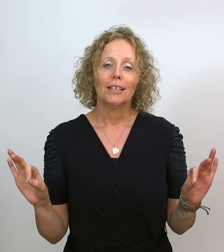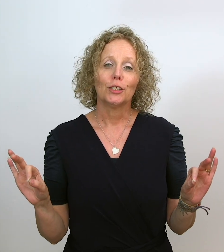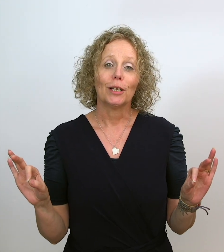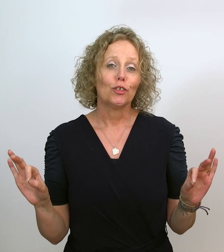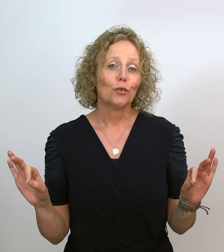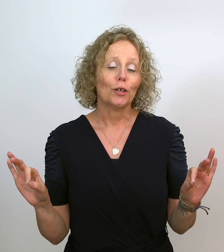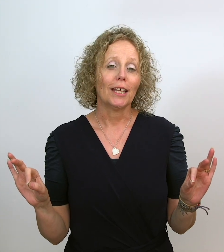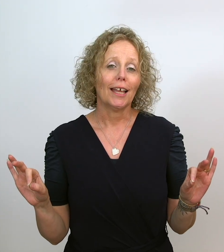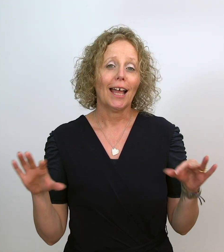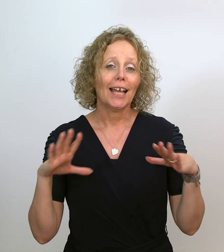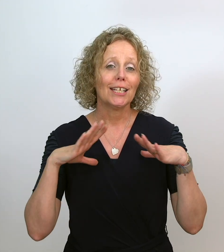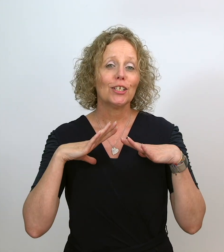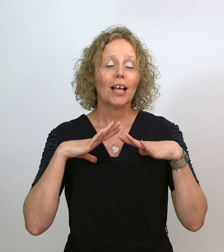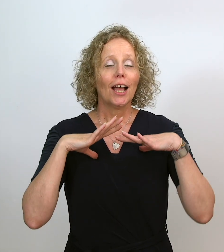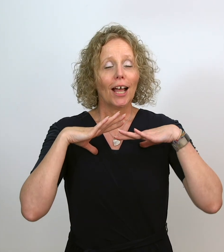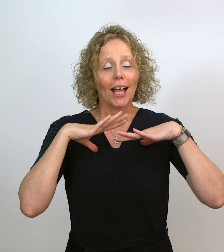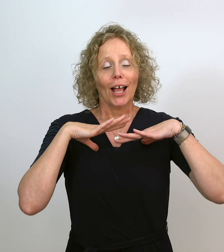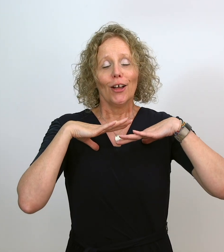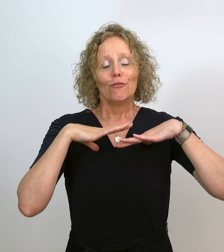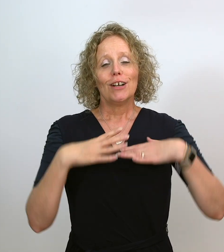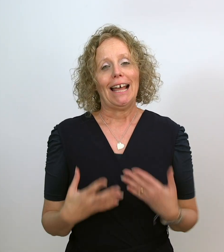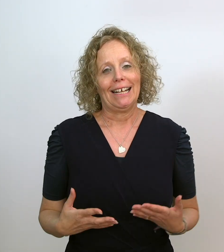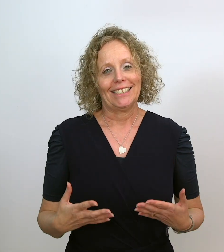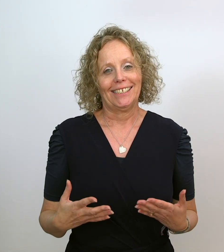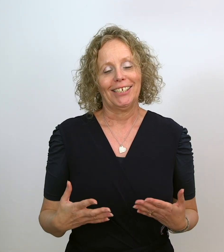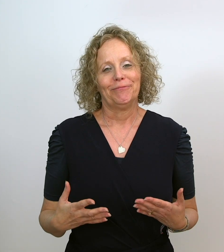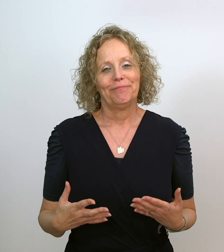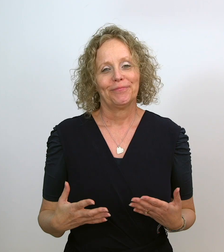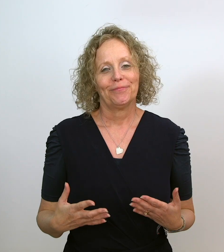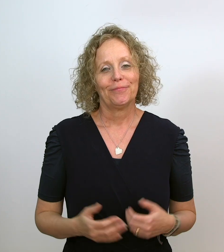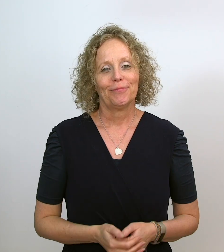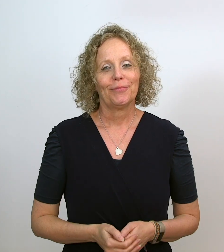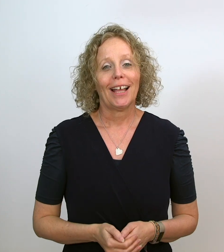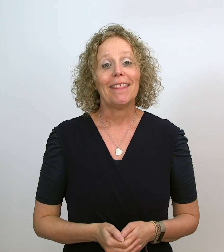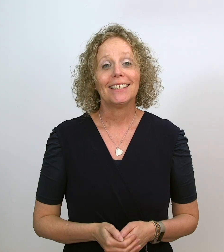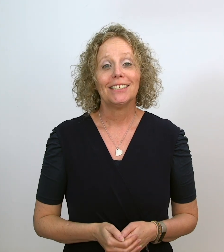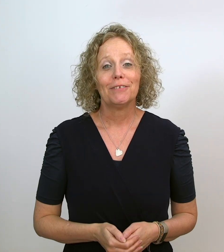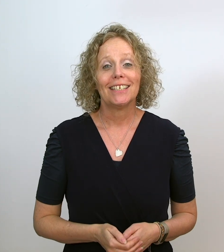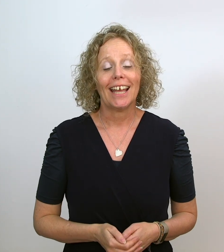So enjoy and relax. And that's it for today.